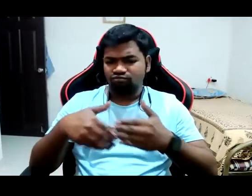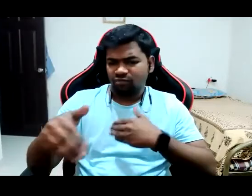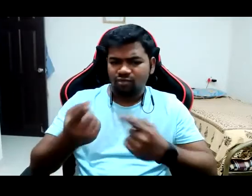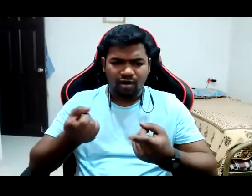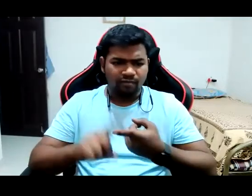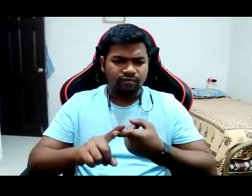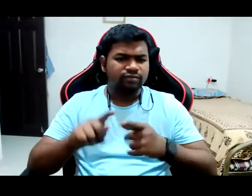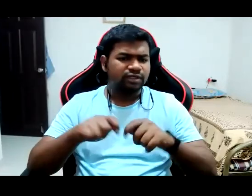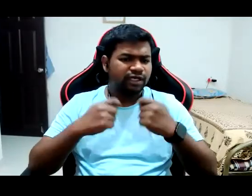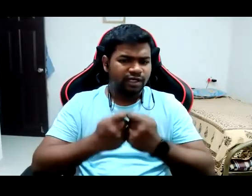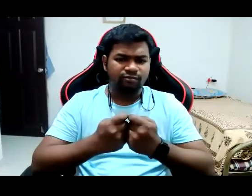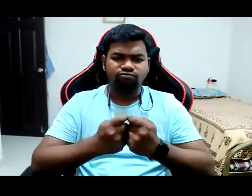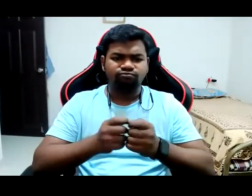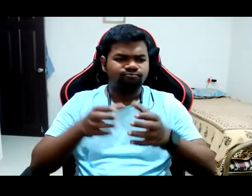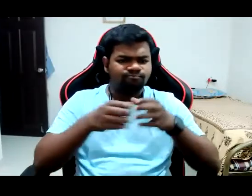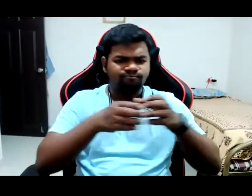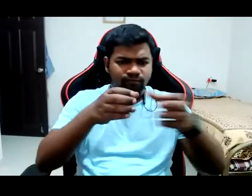far as the team formation is concerned.